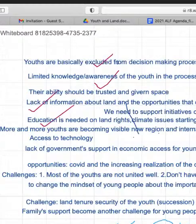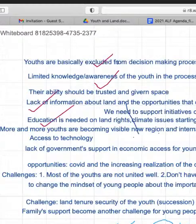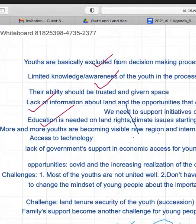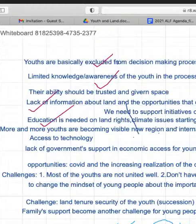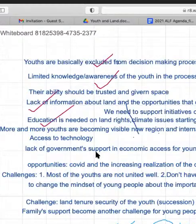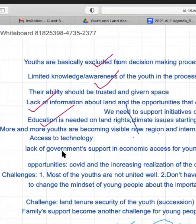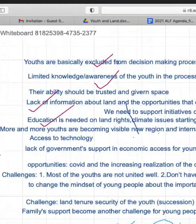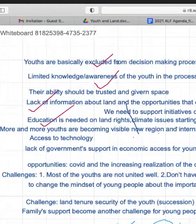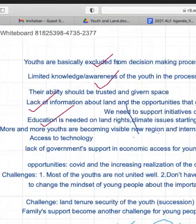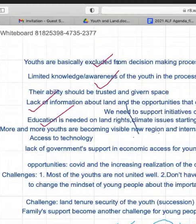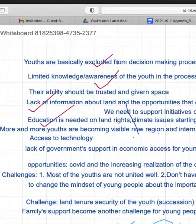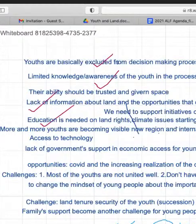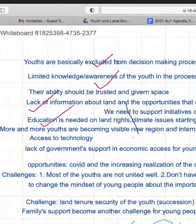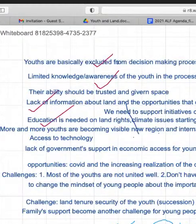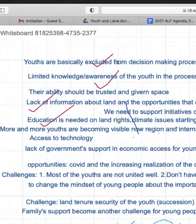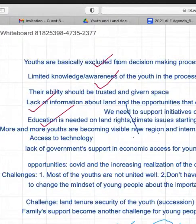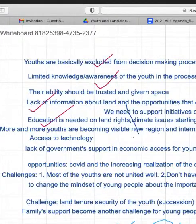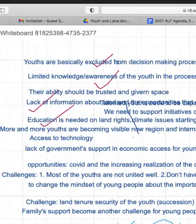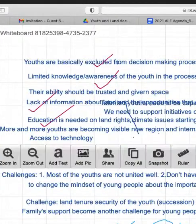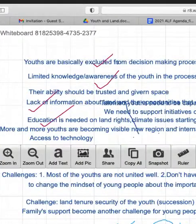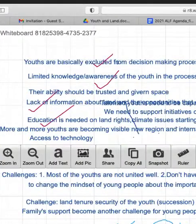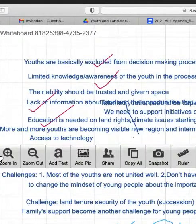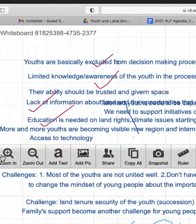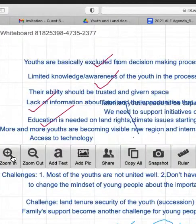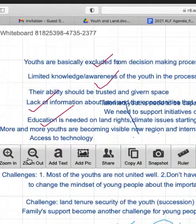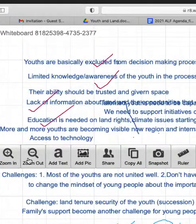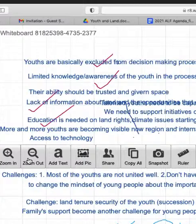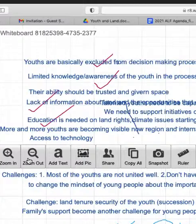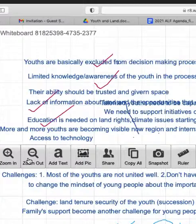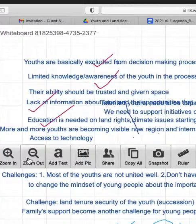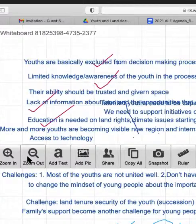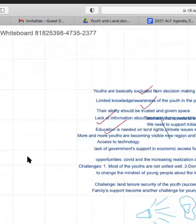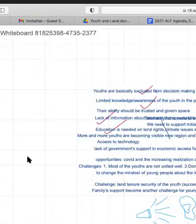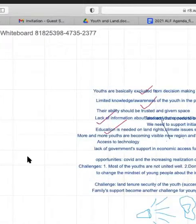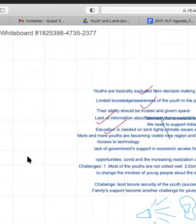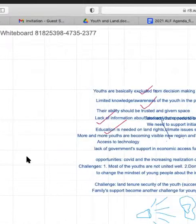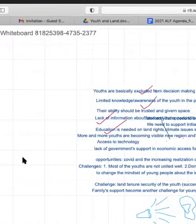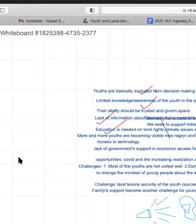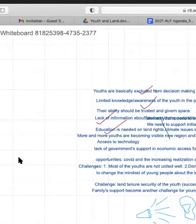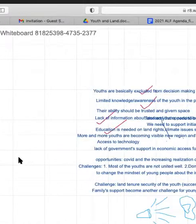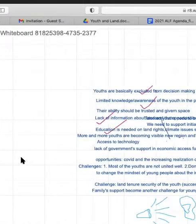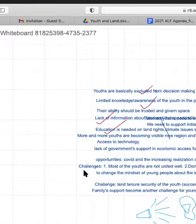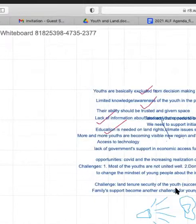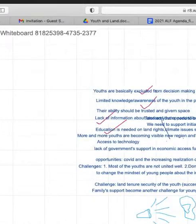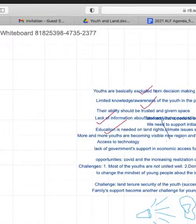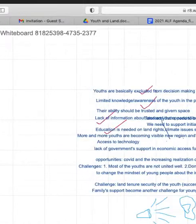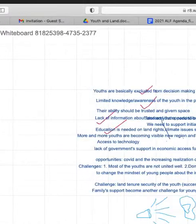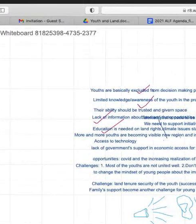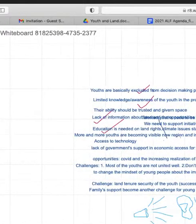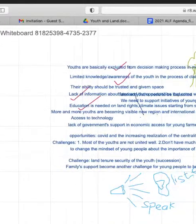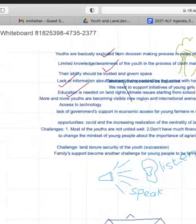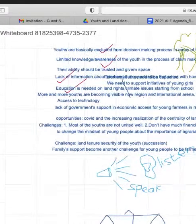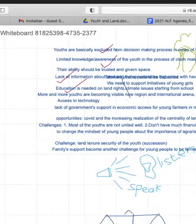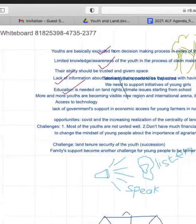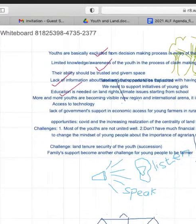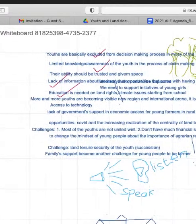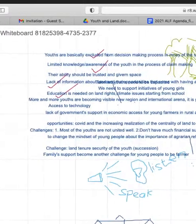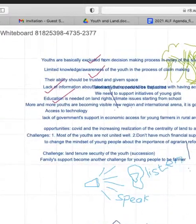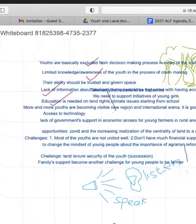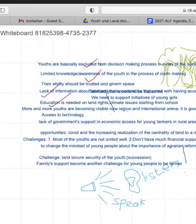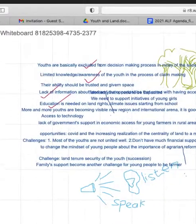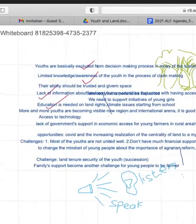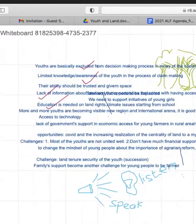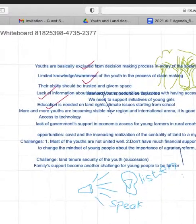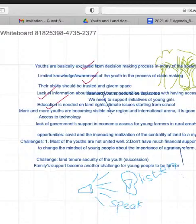Hello. Yes, please. Thank you very much. So the question was related to indigenous. This question is about in the how